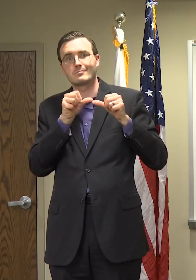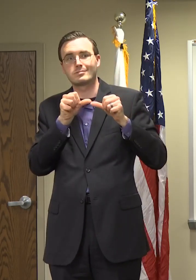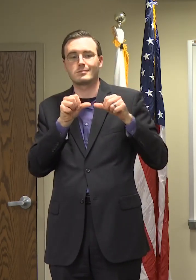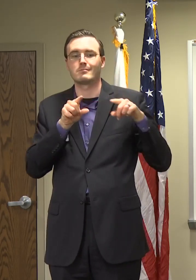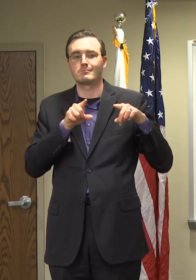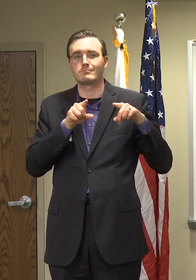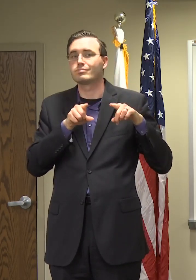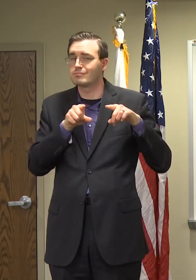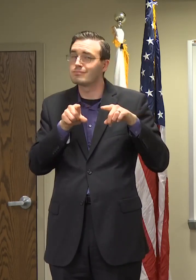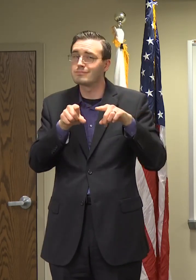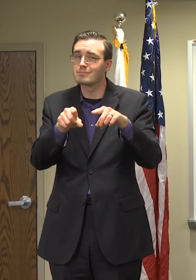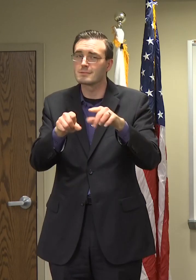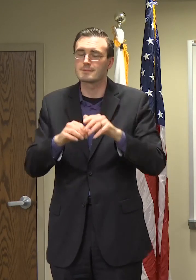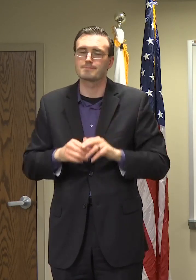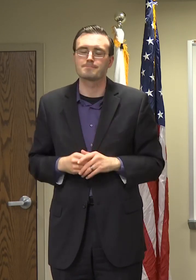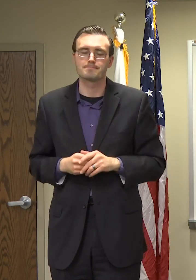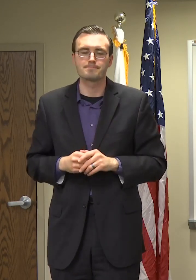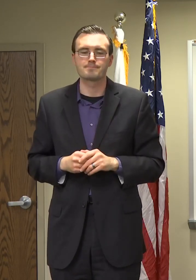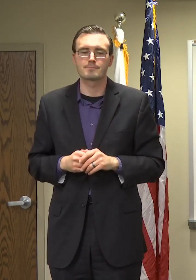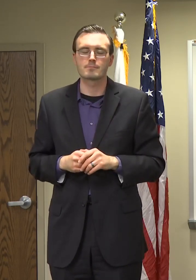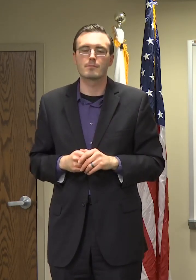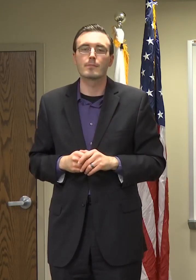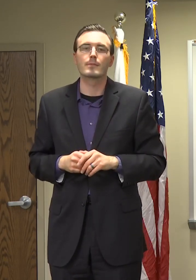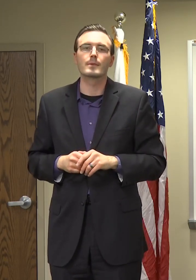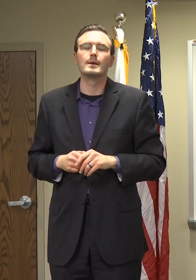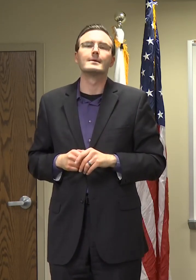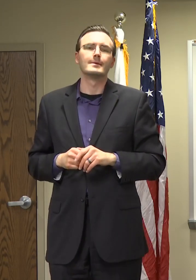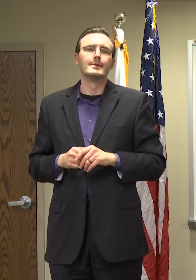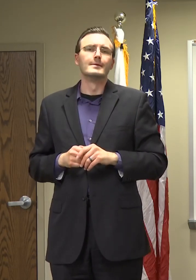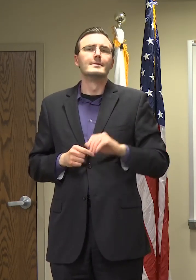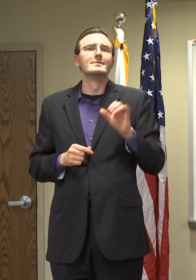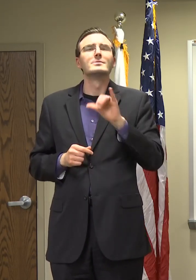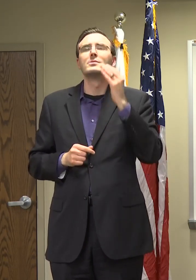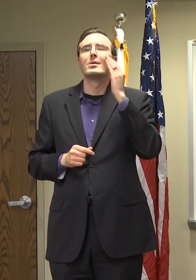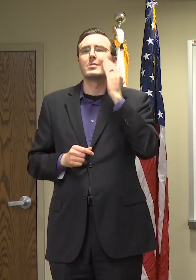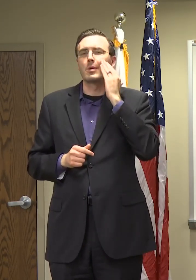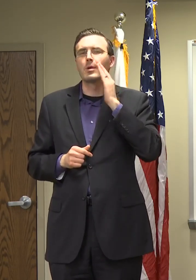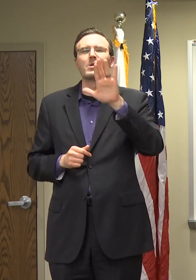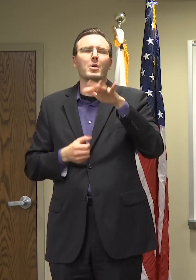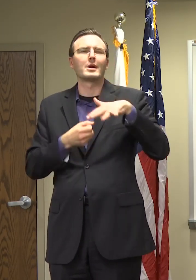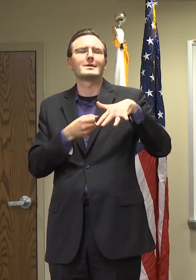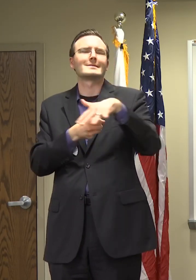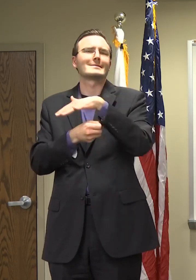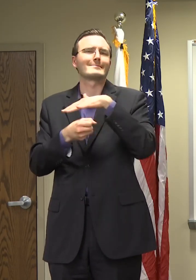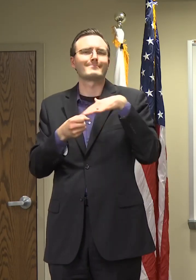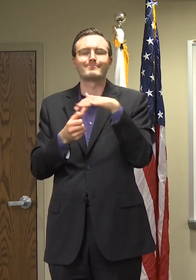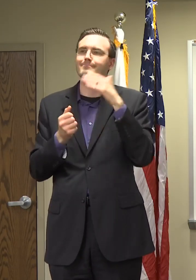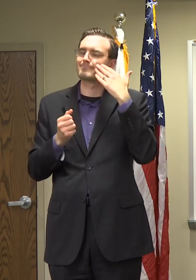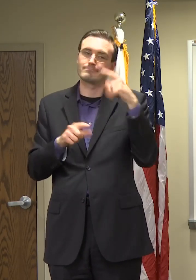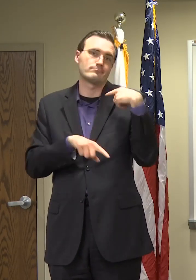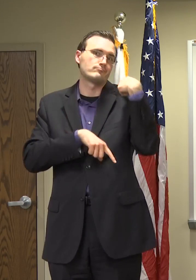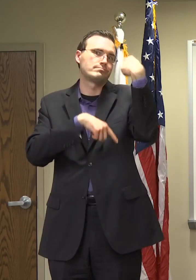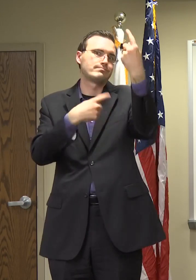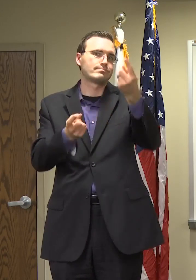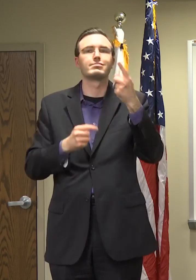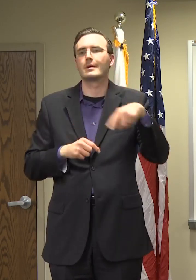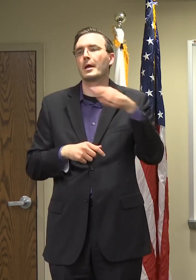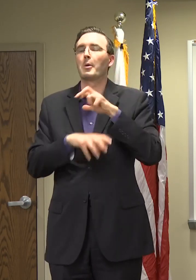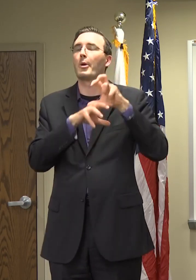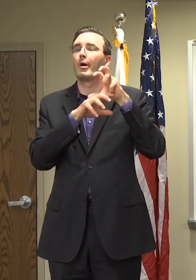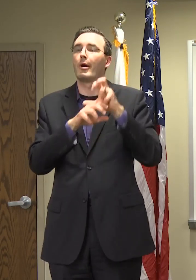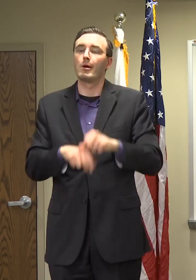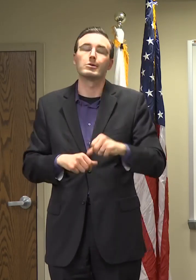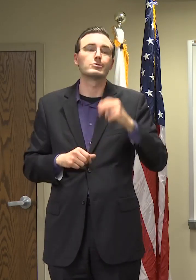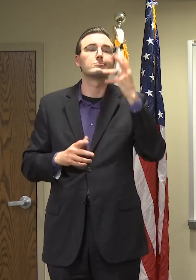used to being able to anonymously go someplace, not even recognize who's sitting around us or next to us. But when we talk about